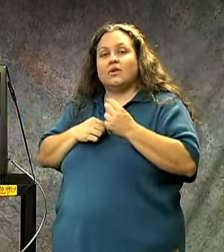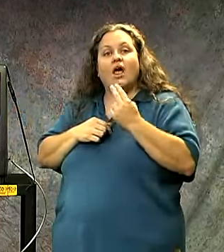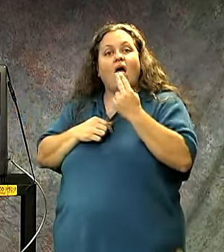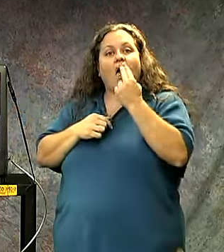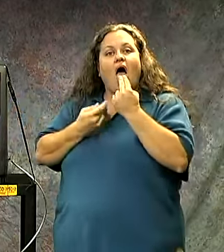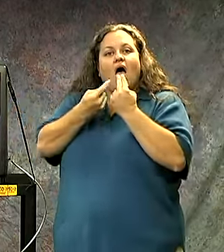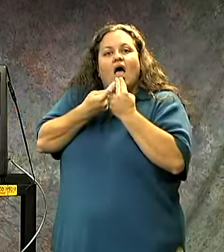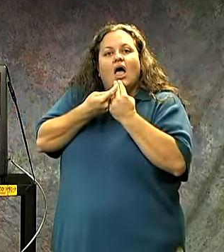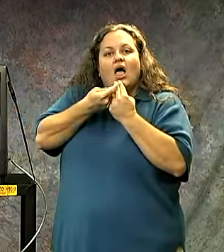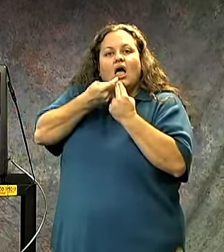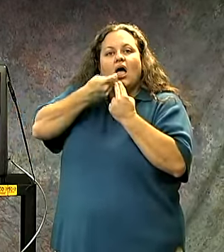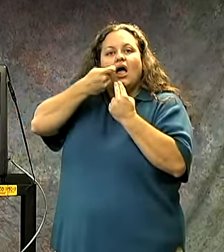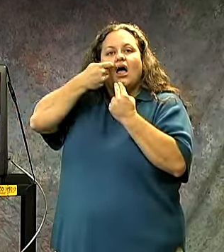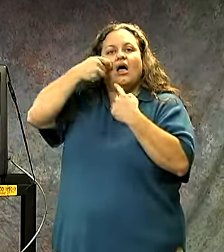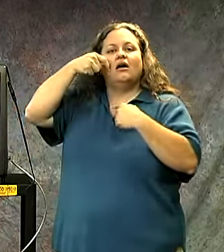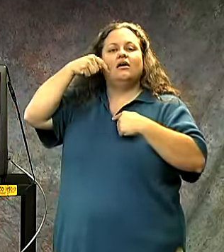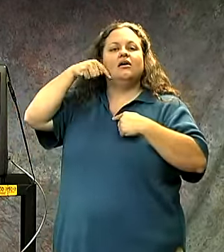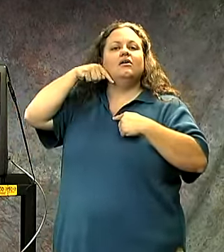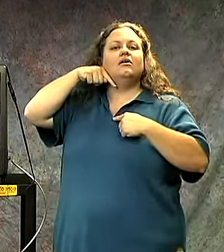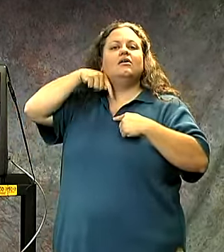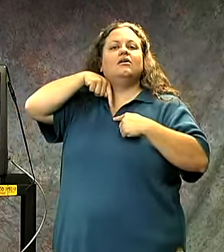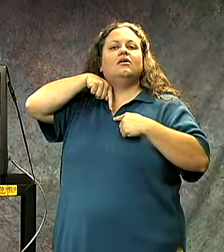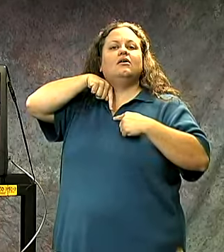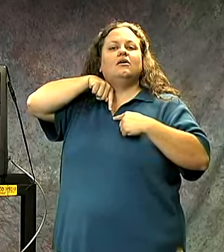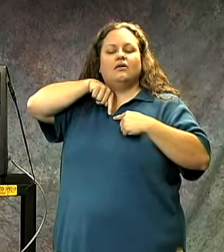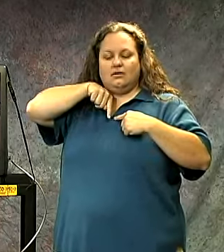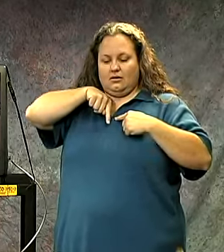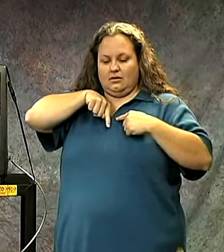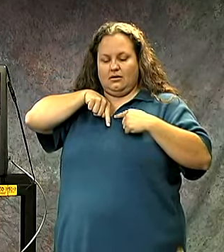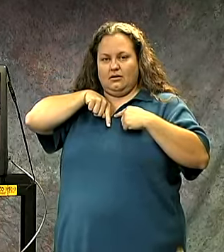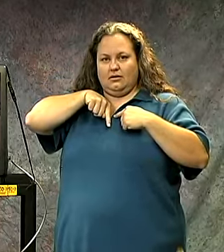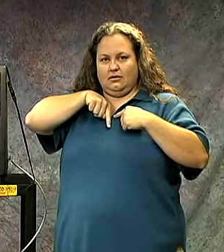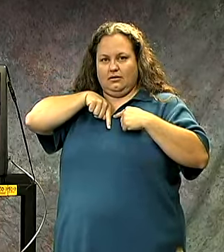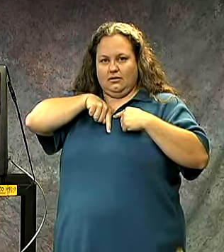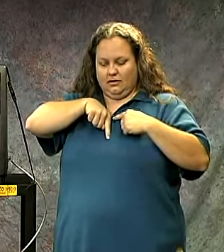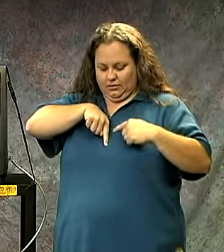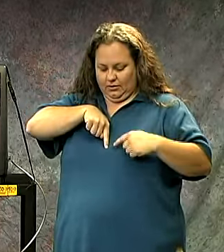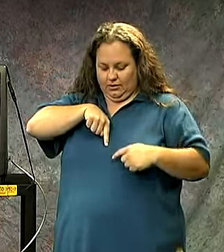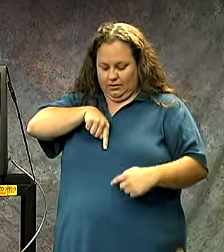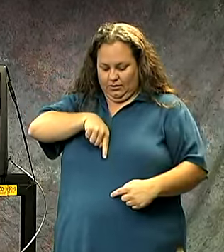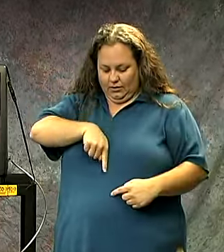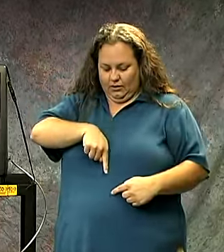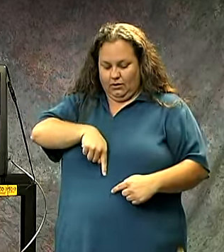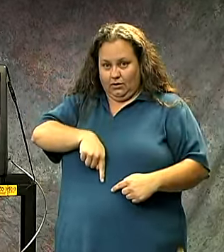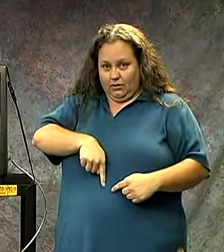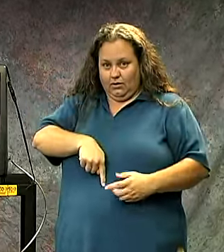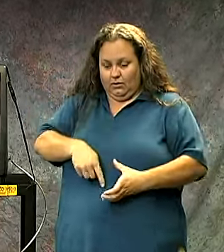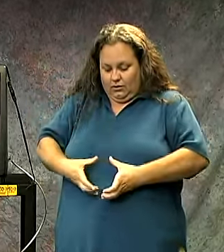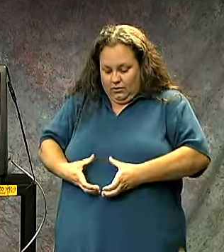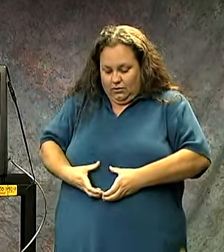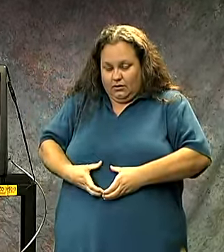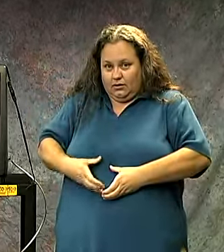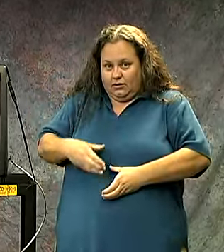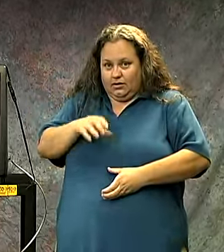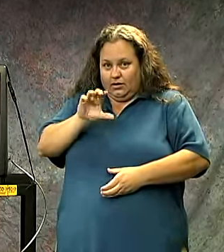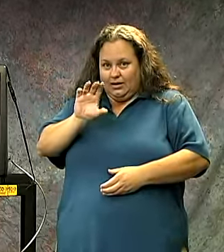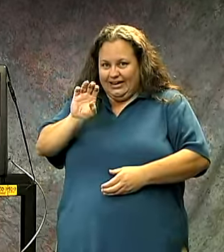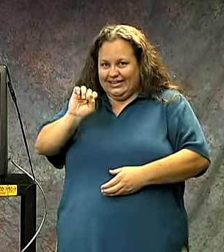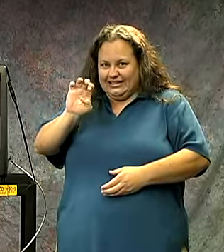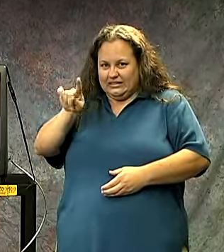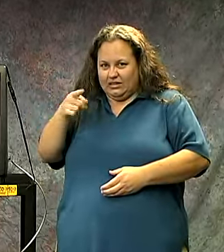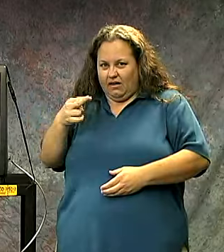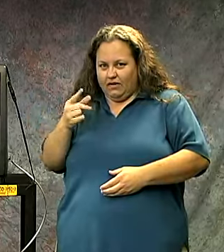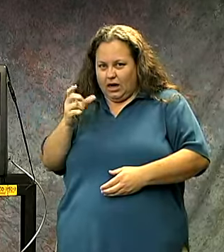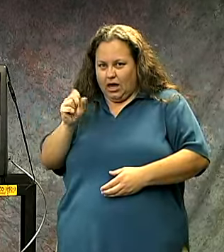across the back of your tongue, and he will insert it down all the way down your